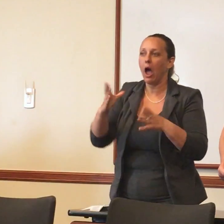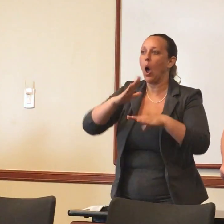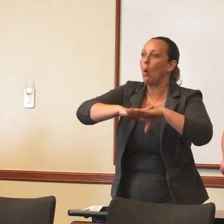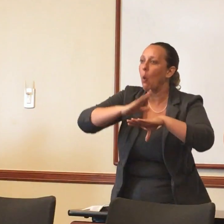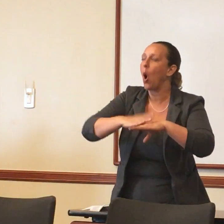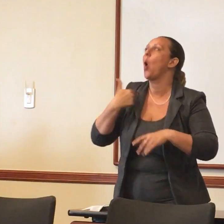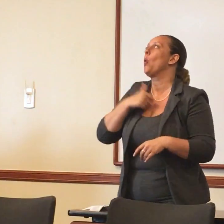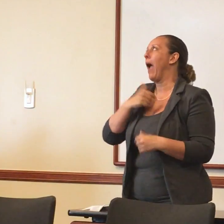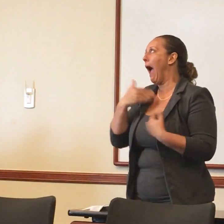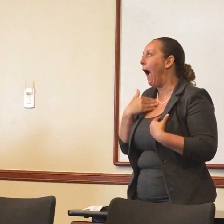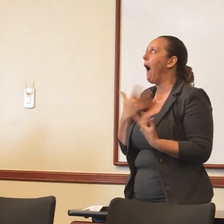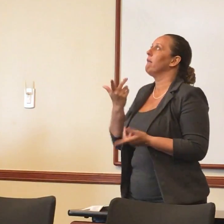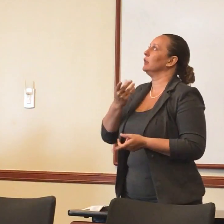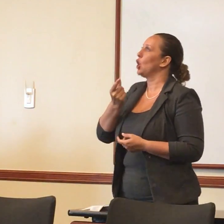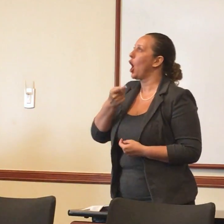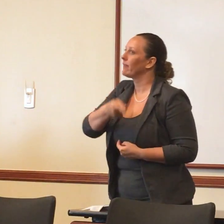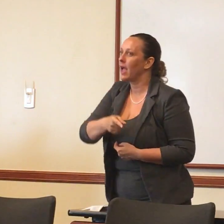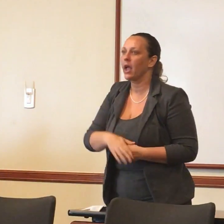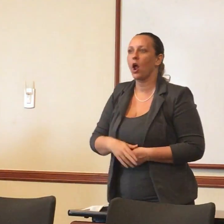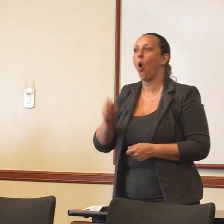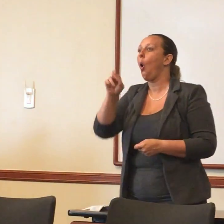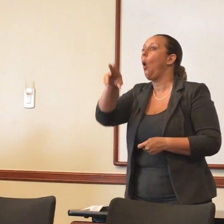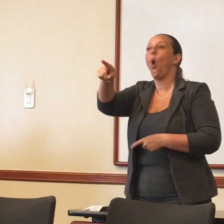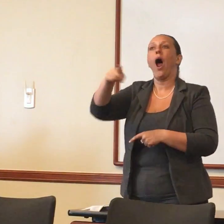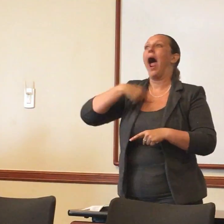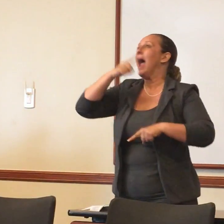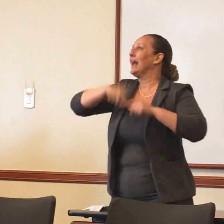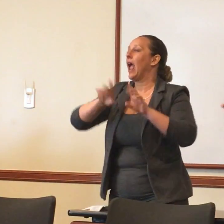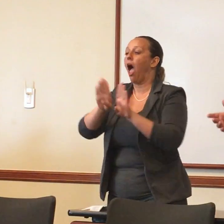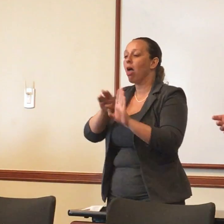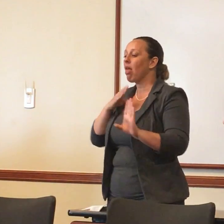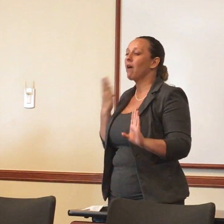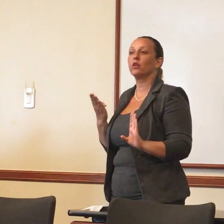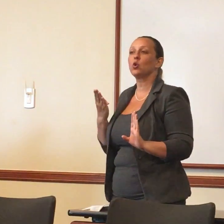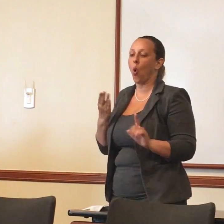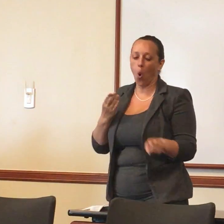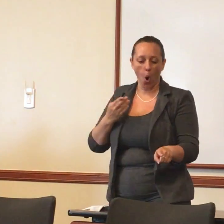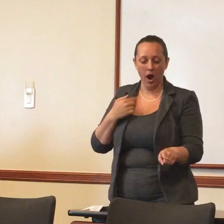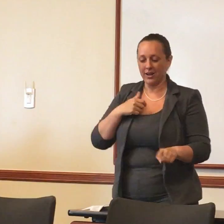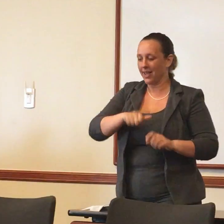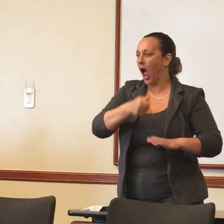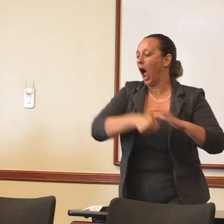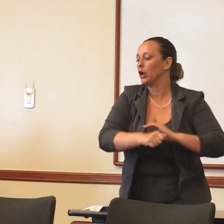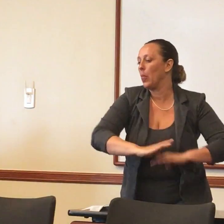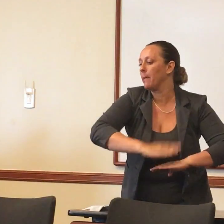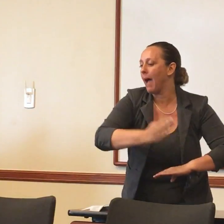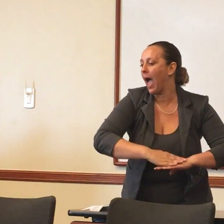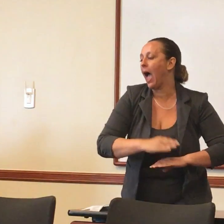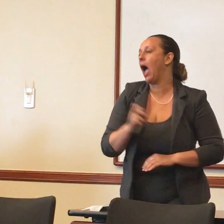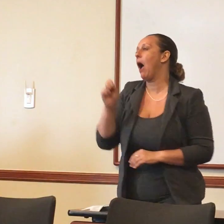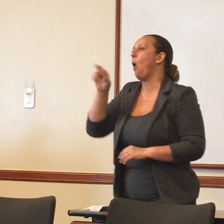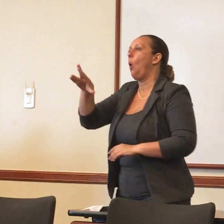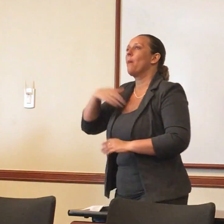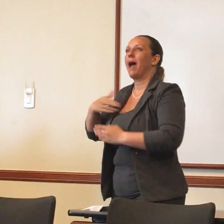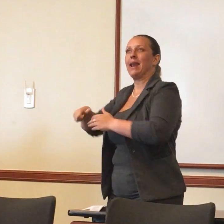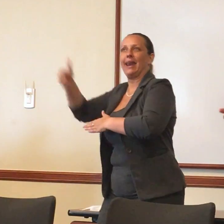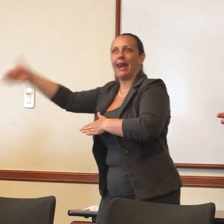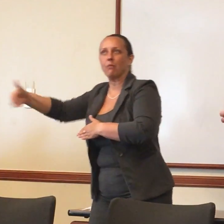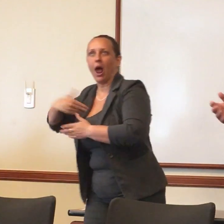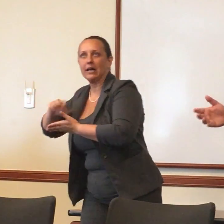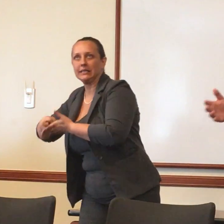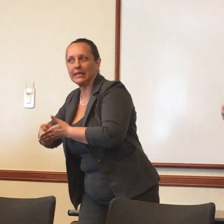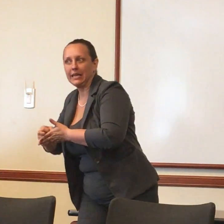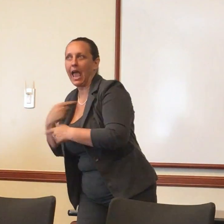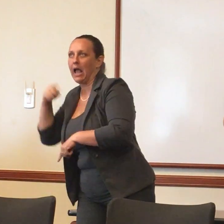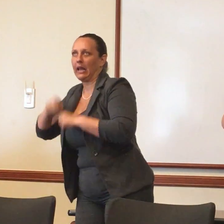there's a key under. If you can't get the door to unlock it, my neighbor has the key. Any information that's gonna help the